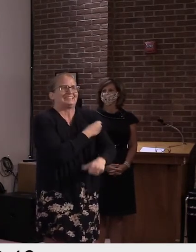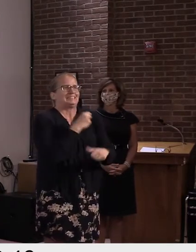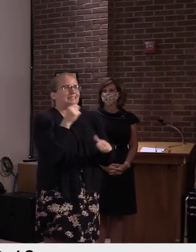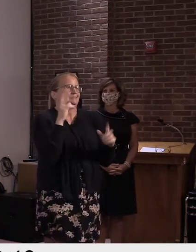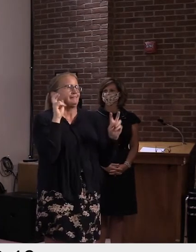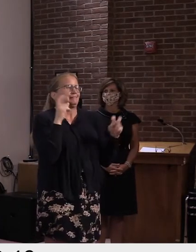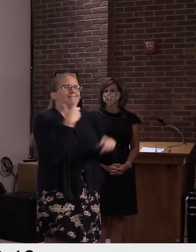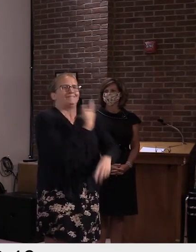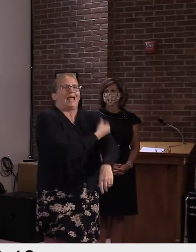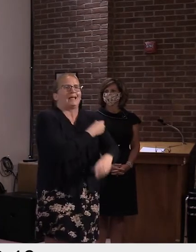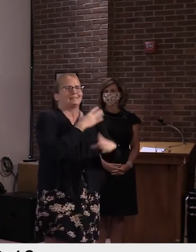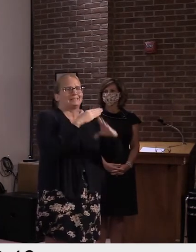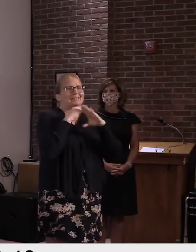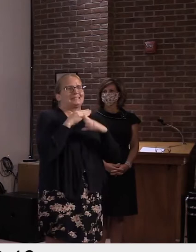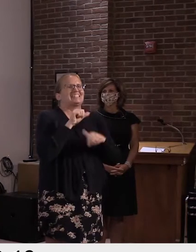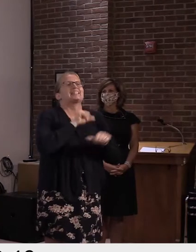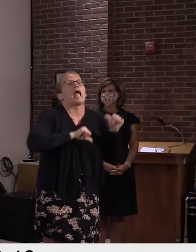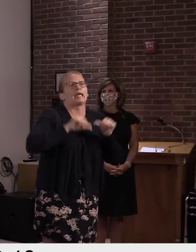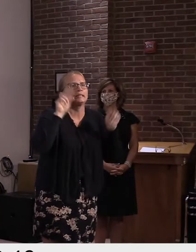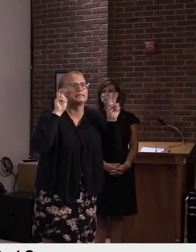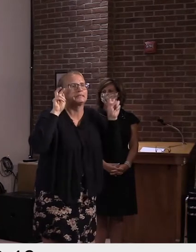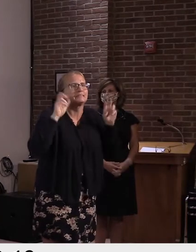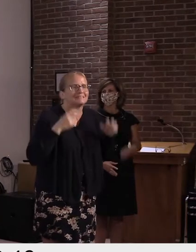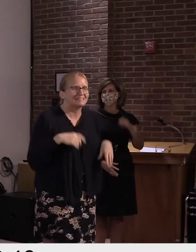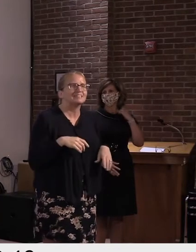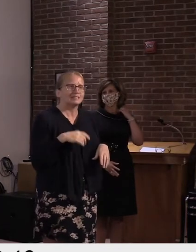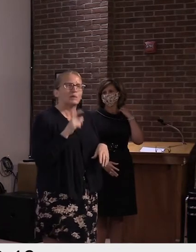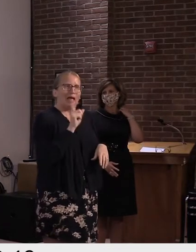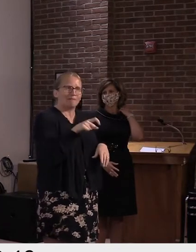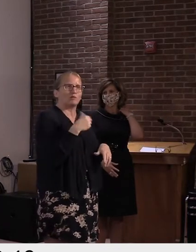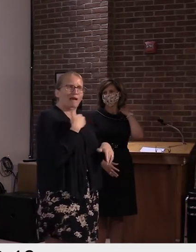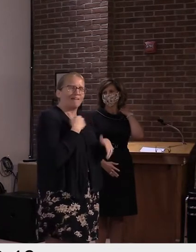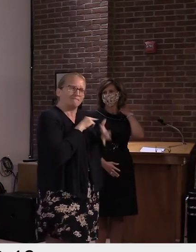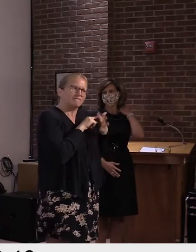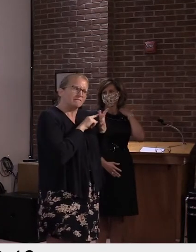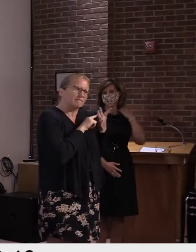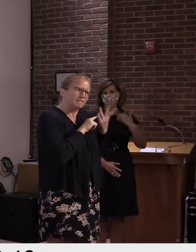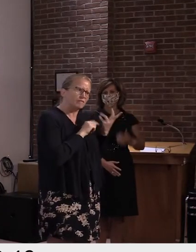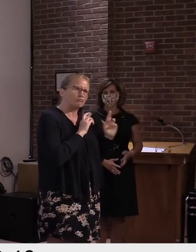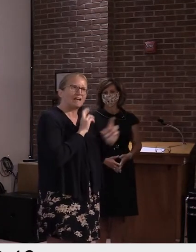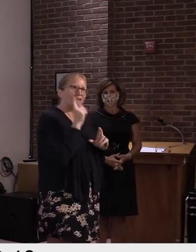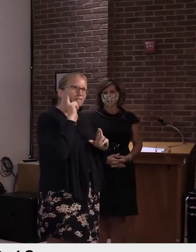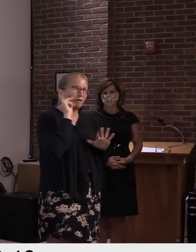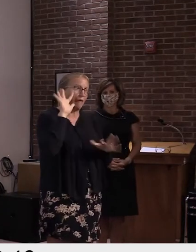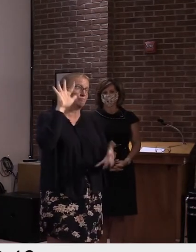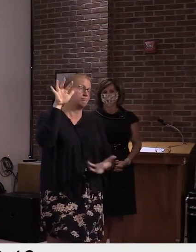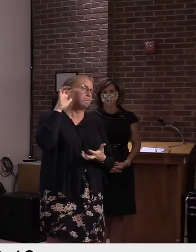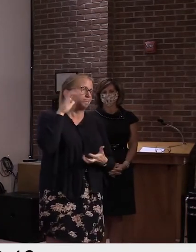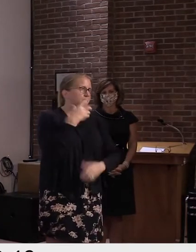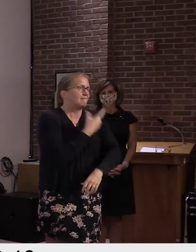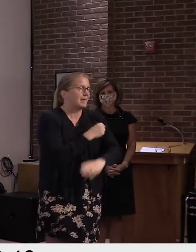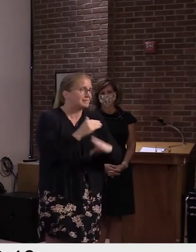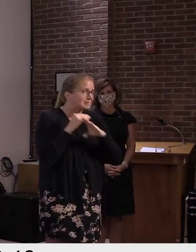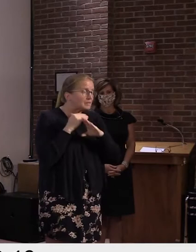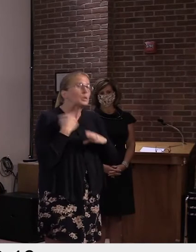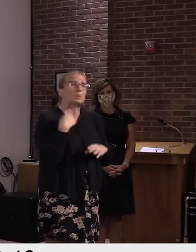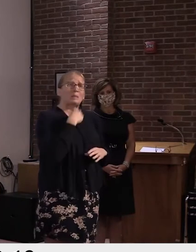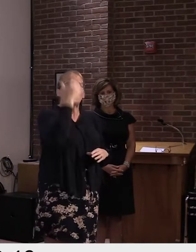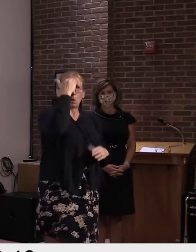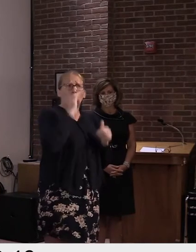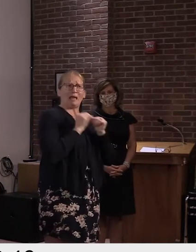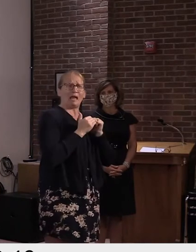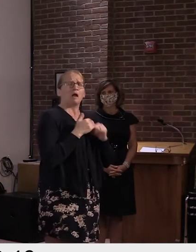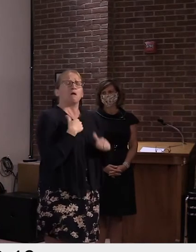science that we're well aware of. The health department runs an incredibly large vaccine